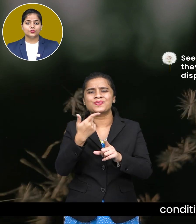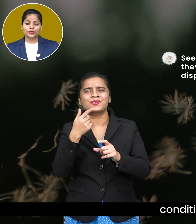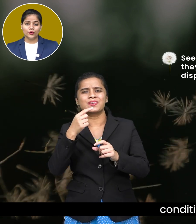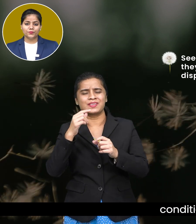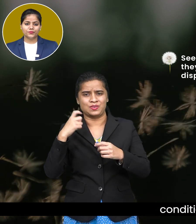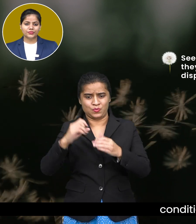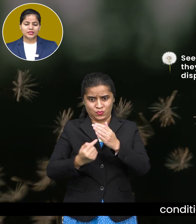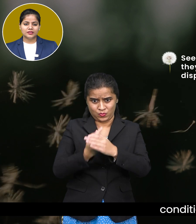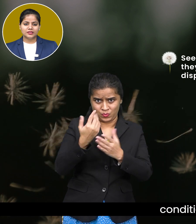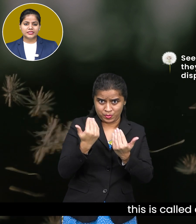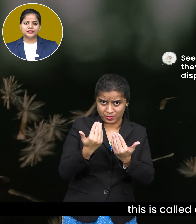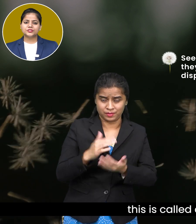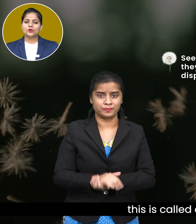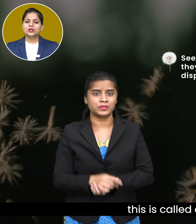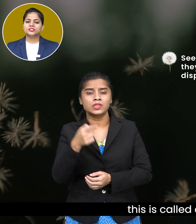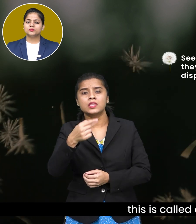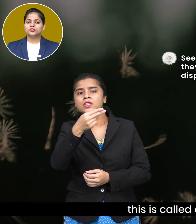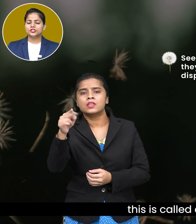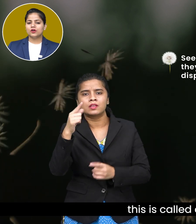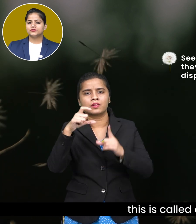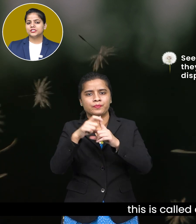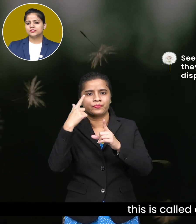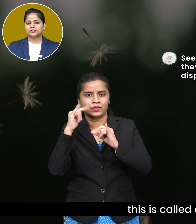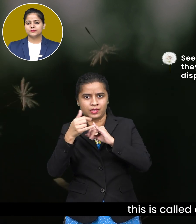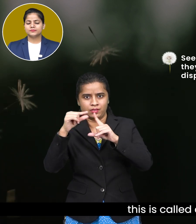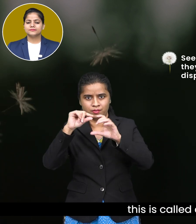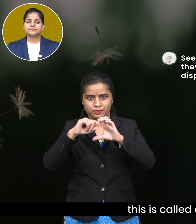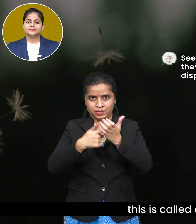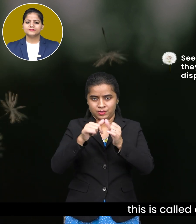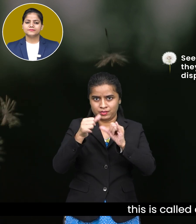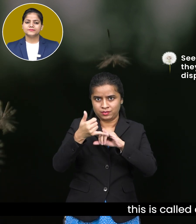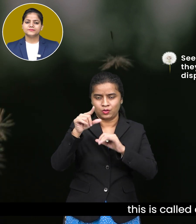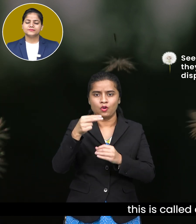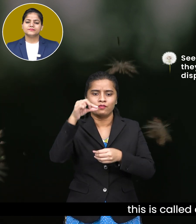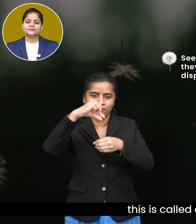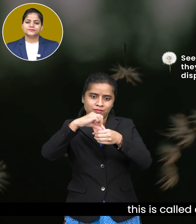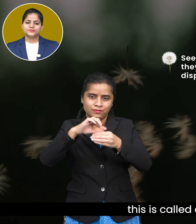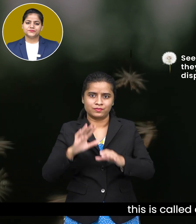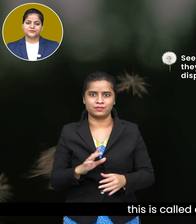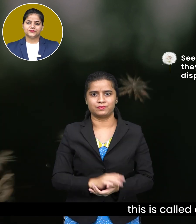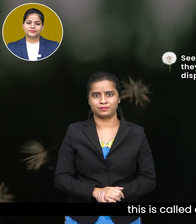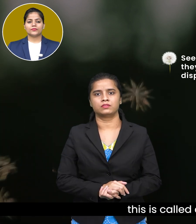conditions to grow. This is called dispersal of seeds.